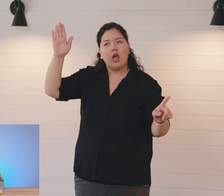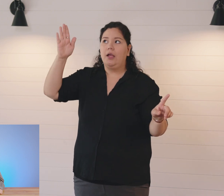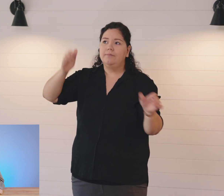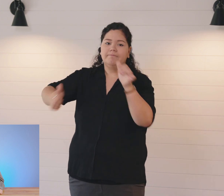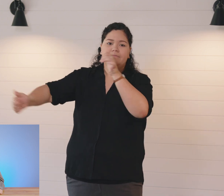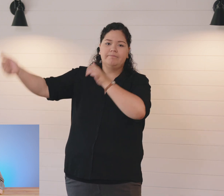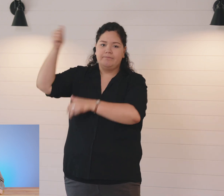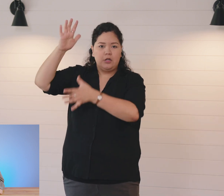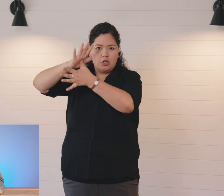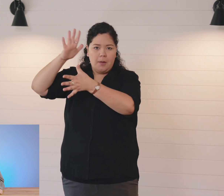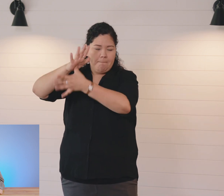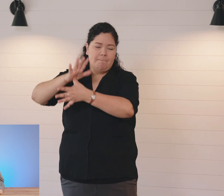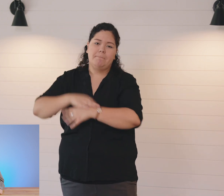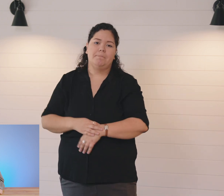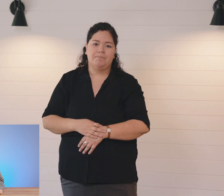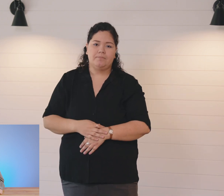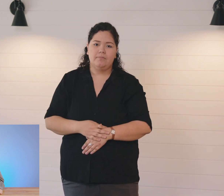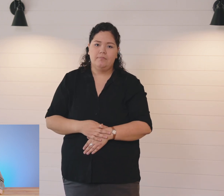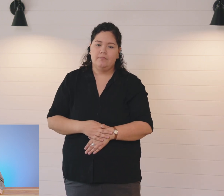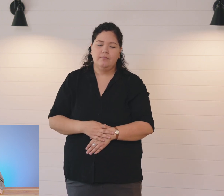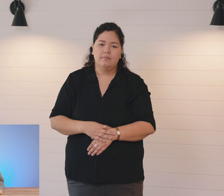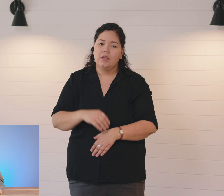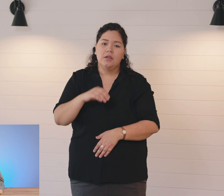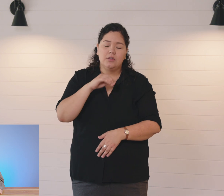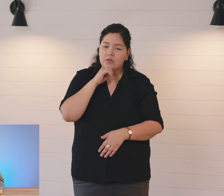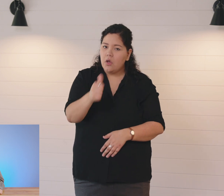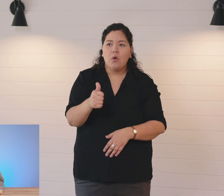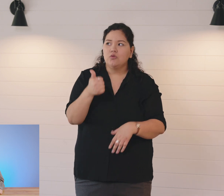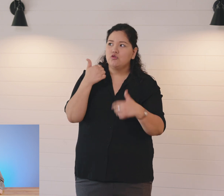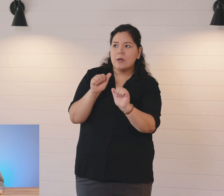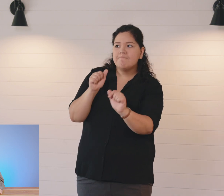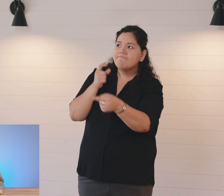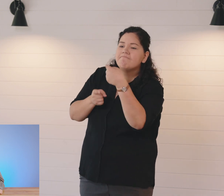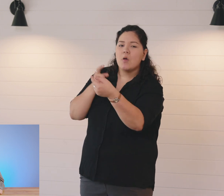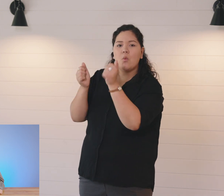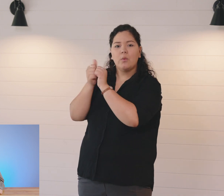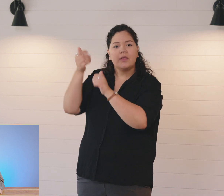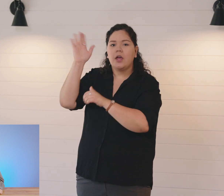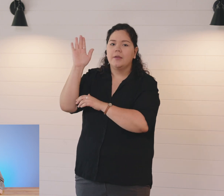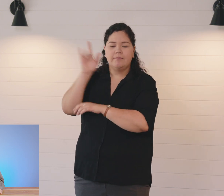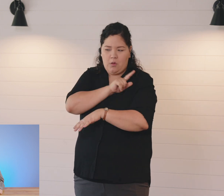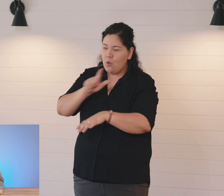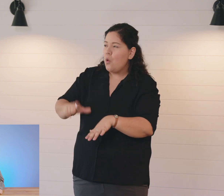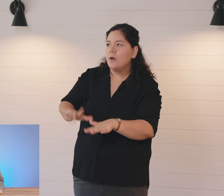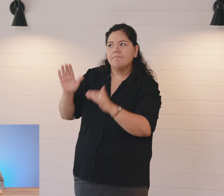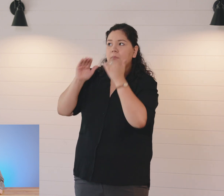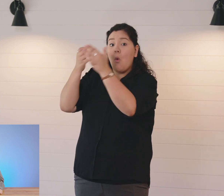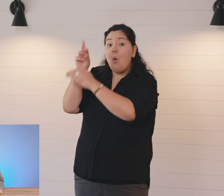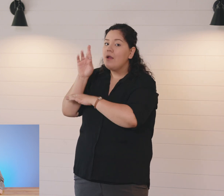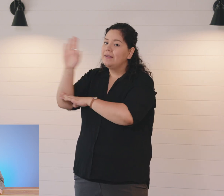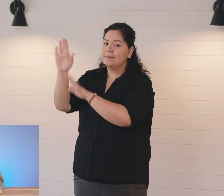himself. Don't pick fights with the Lord Almighty or his